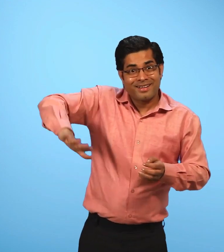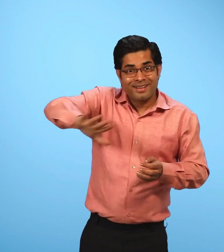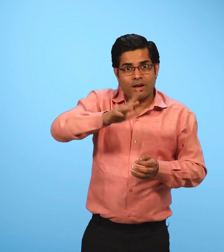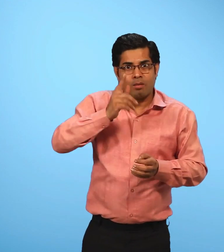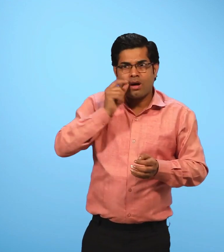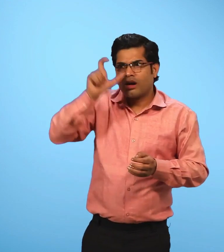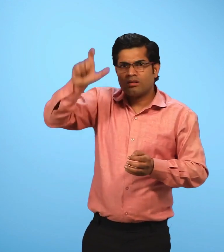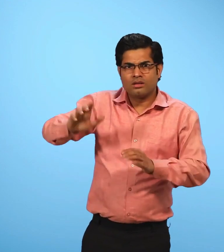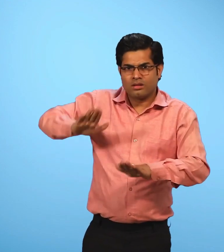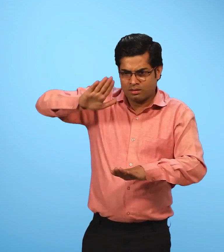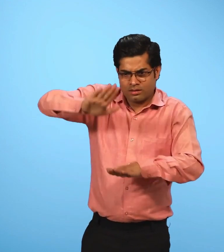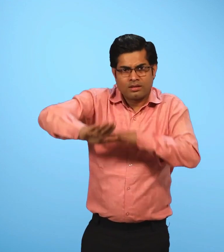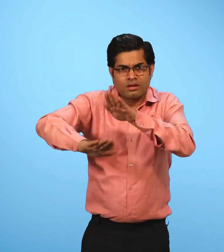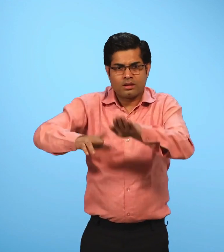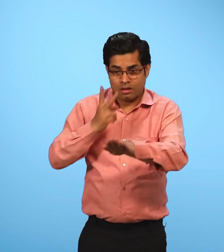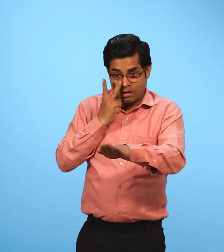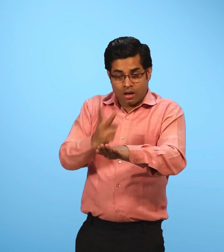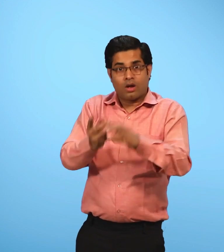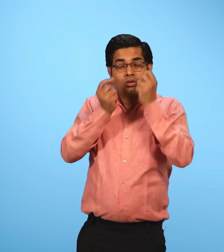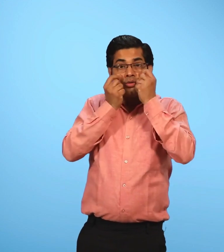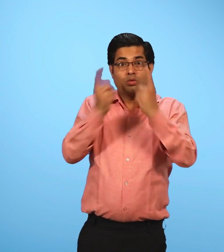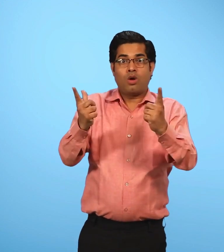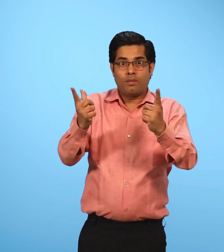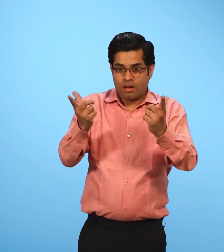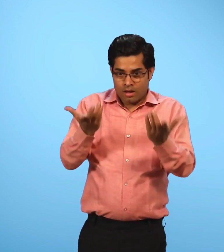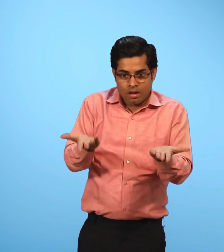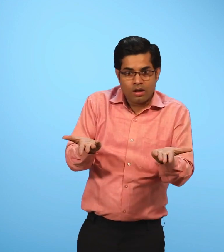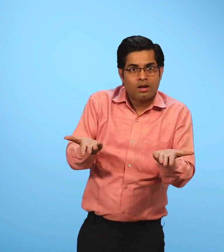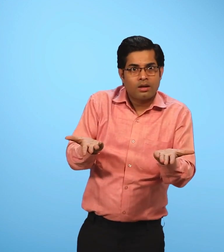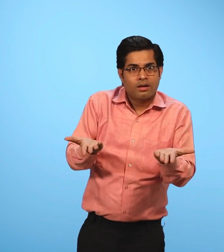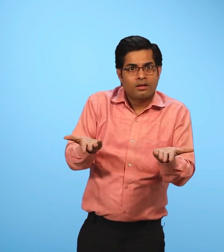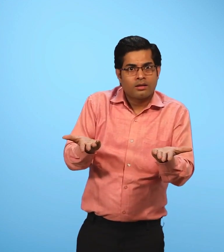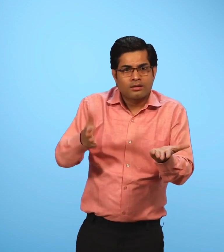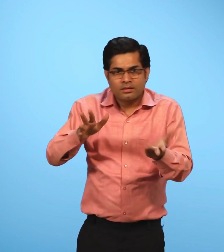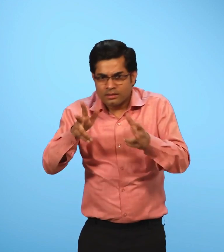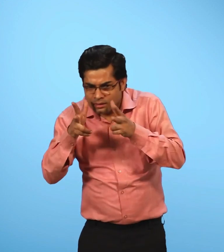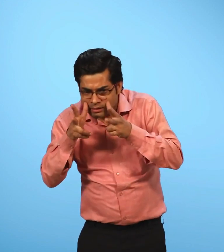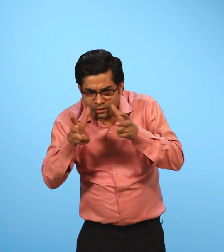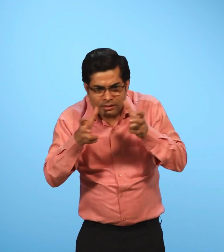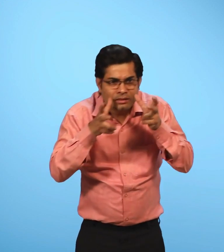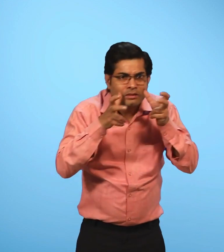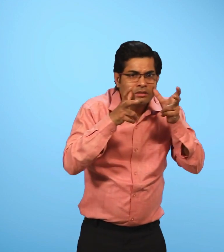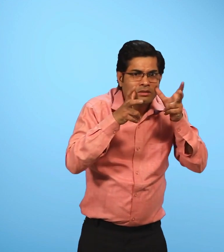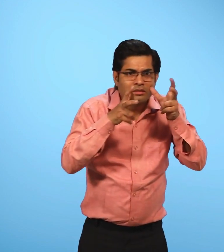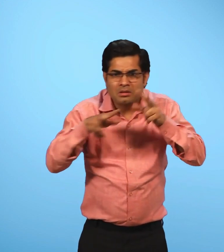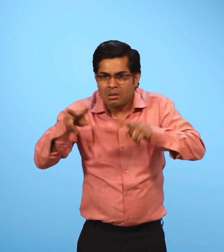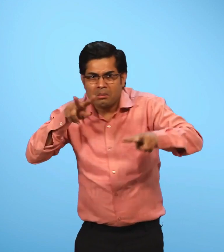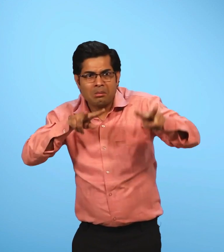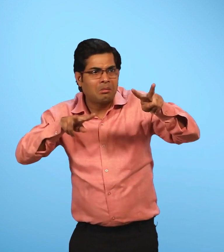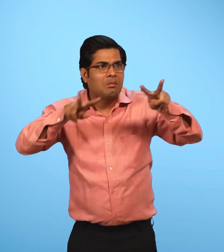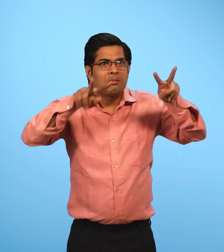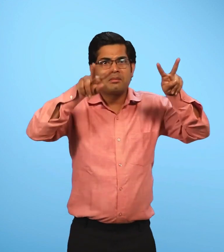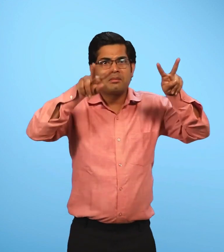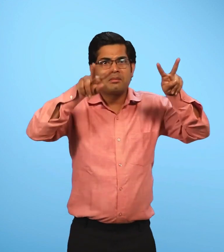One day, when I was going towards my boat, I was surprised to see the footprint of a man on